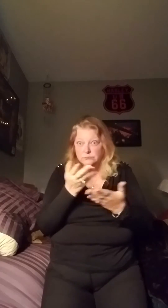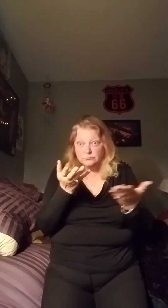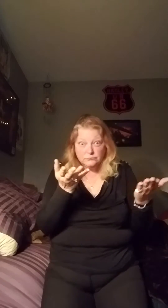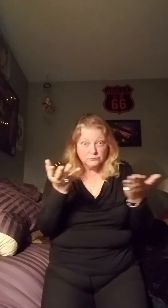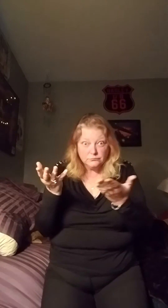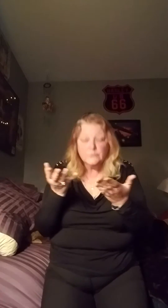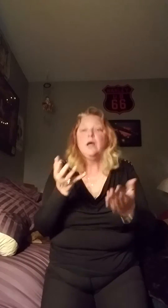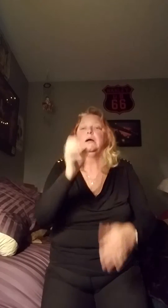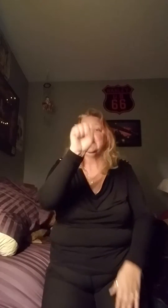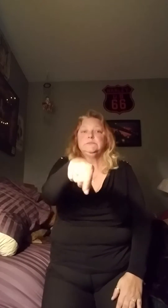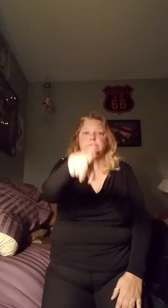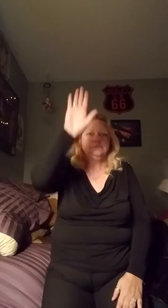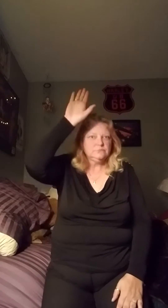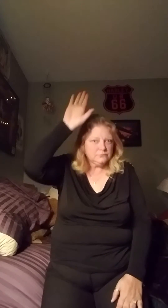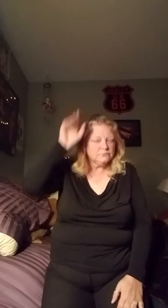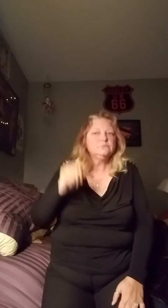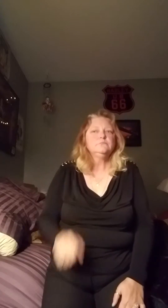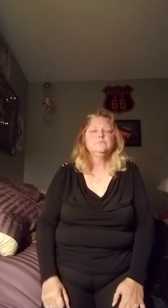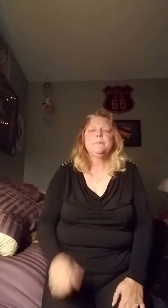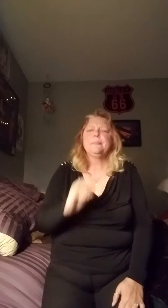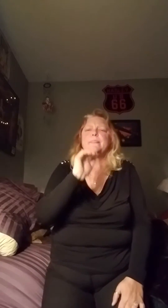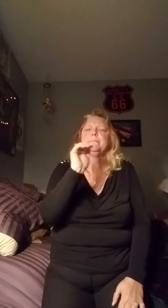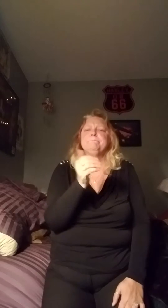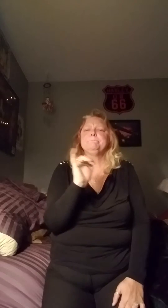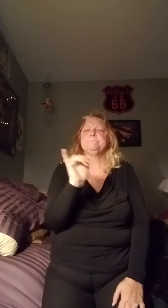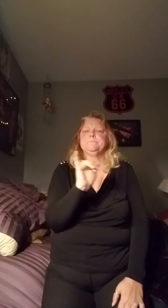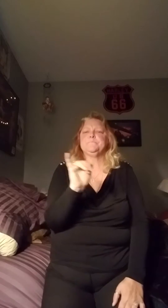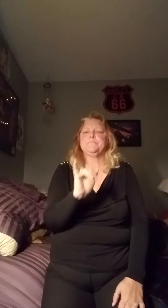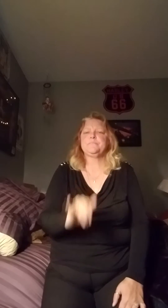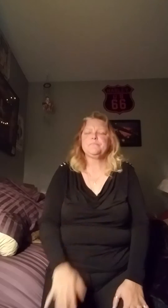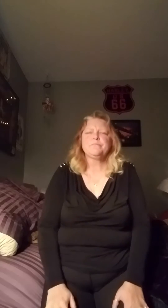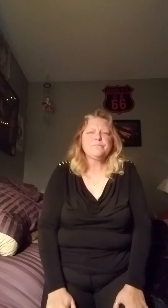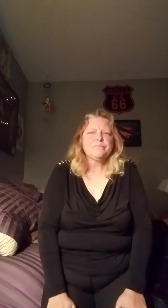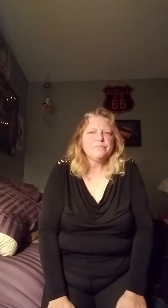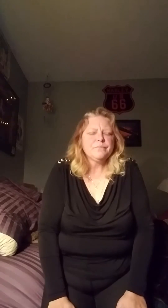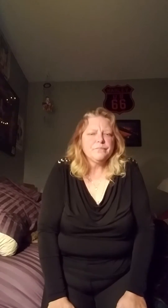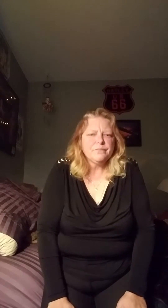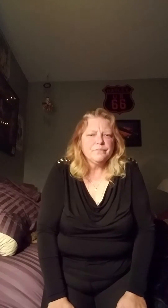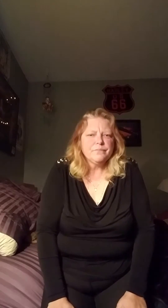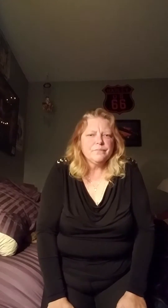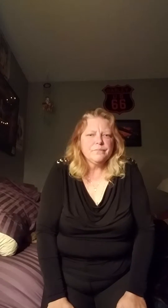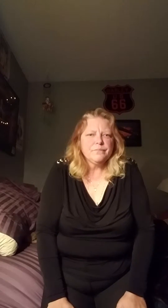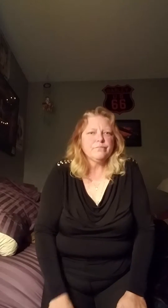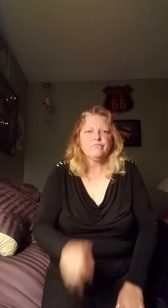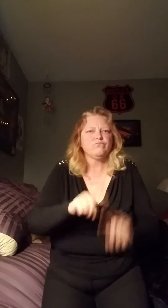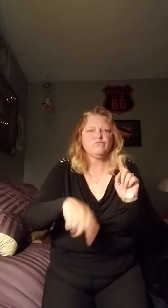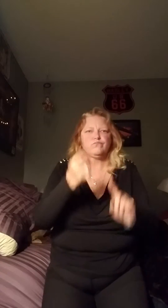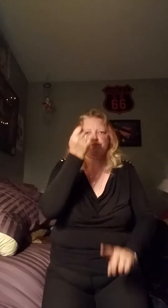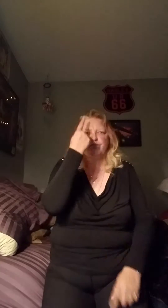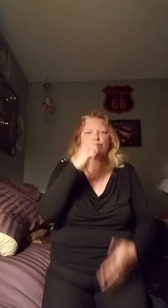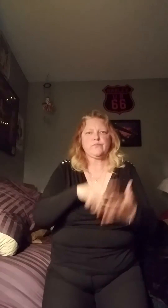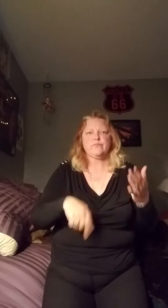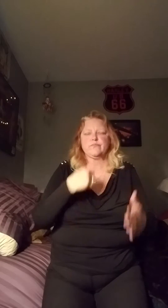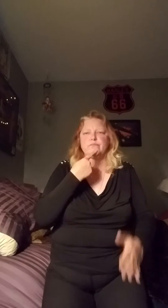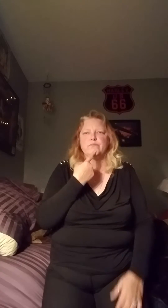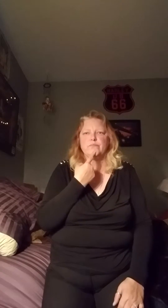Yes? It seems like the hypothesis of regression to the mean is, like, it